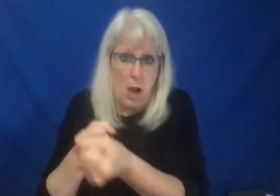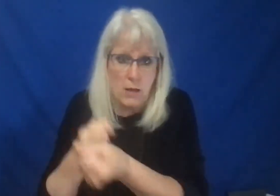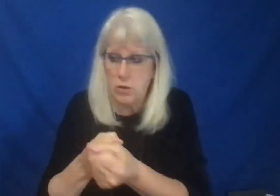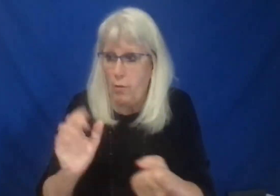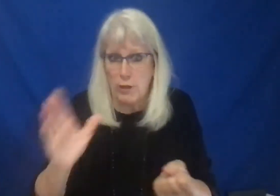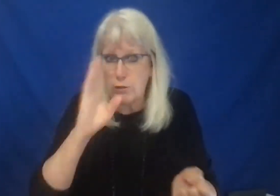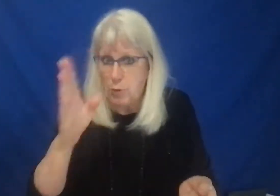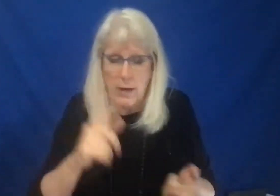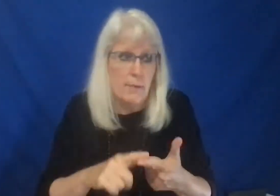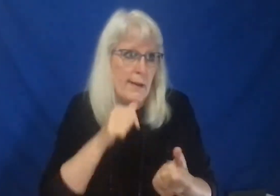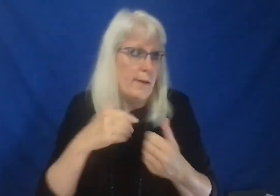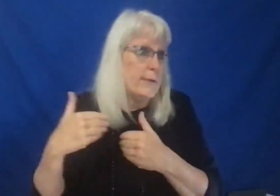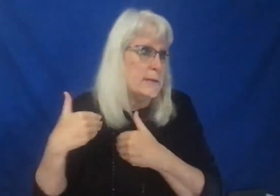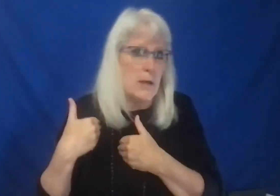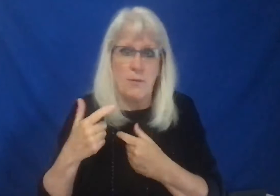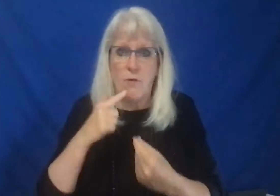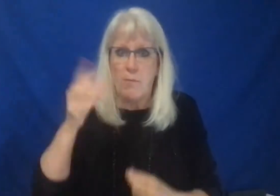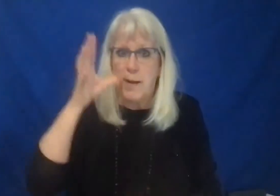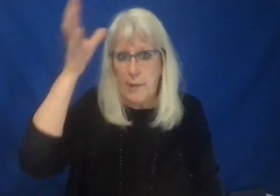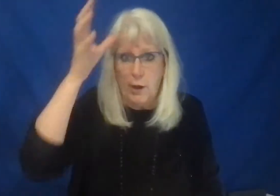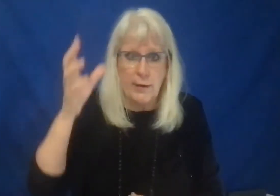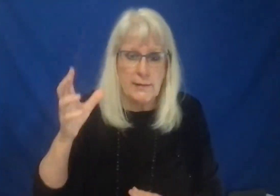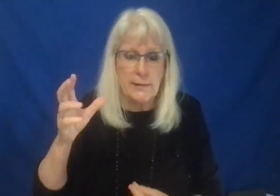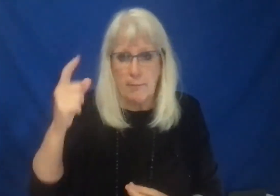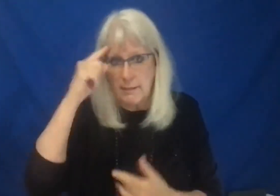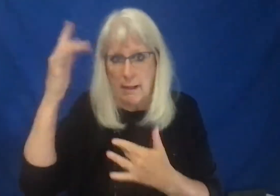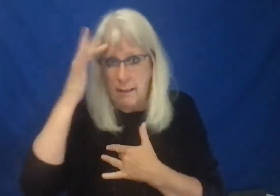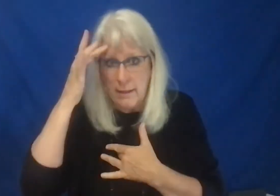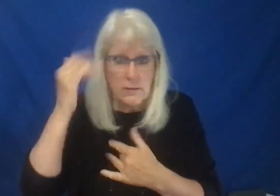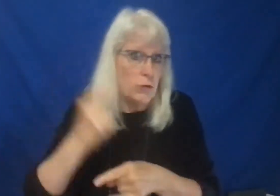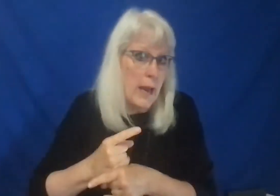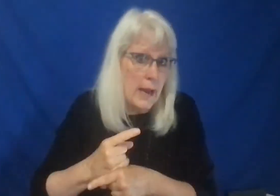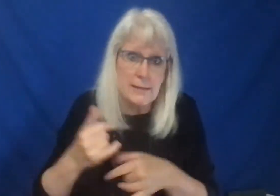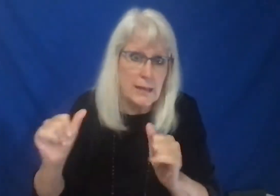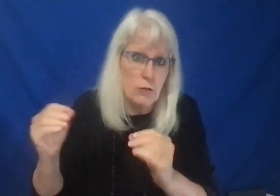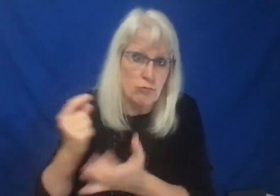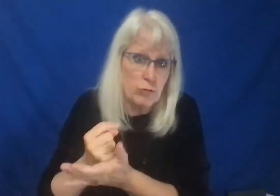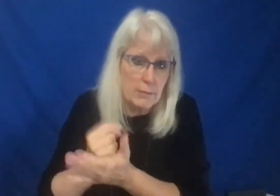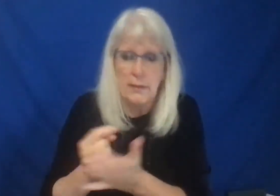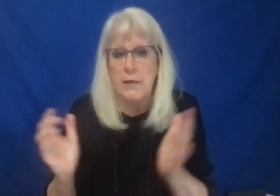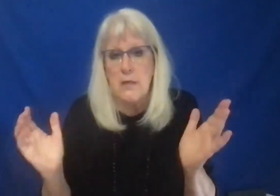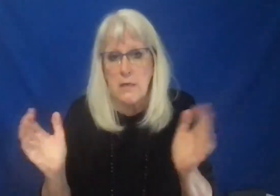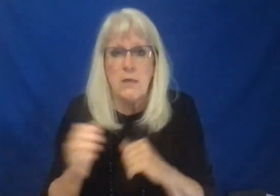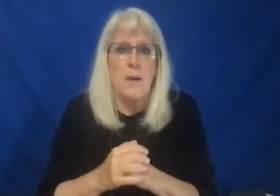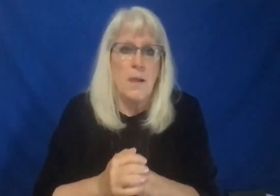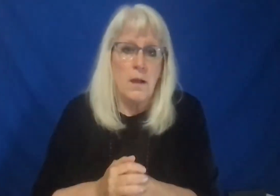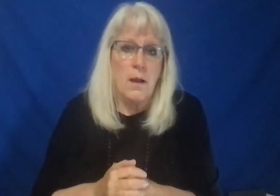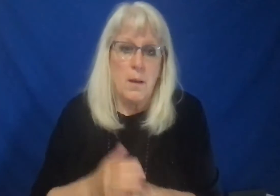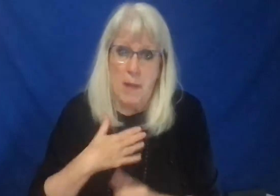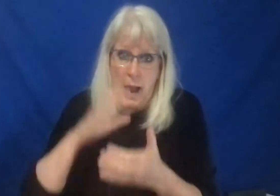for my parents' untreated mental illness today. And even though my husband and I have this